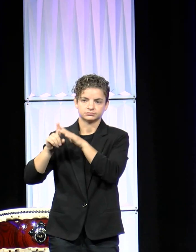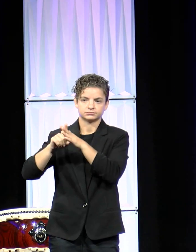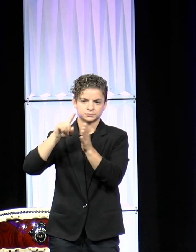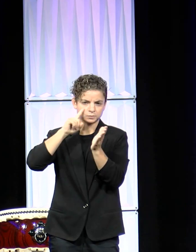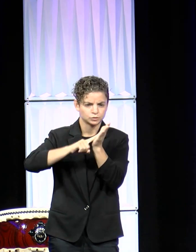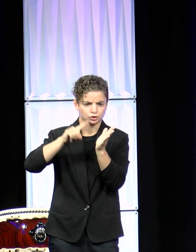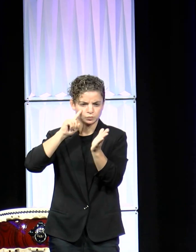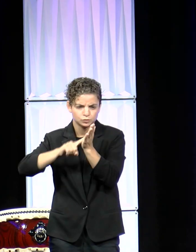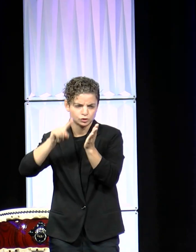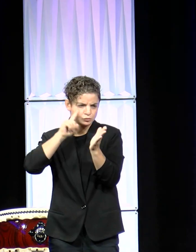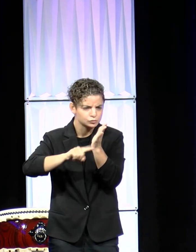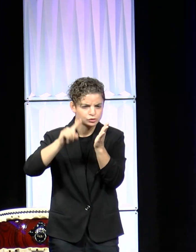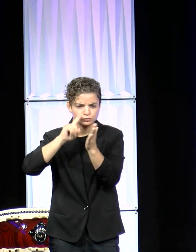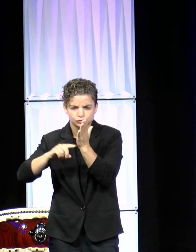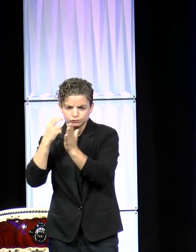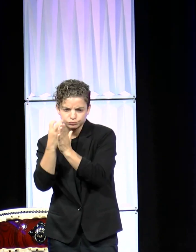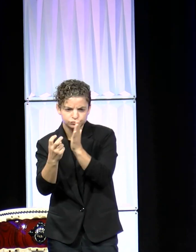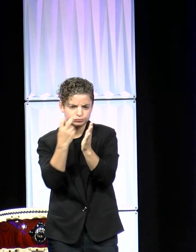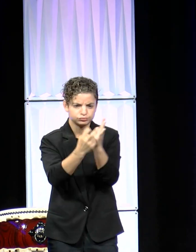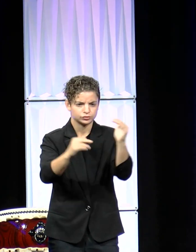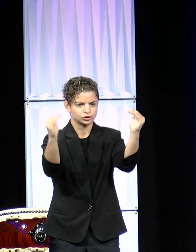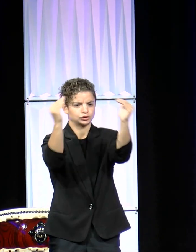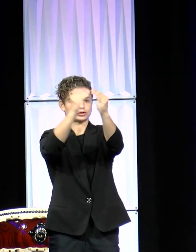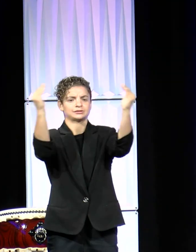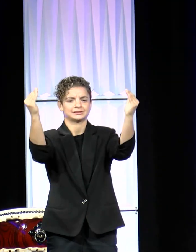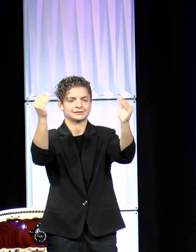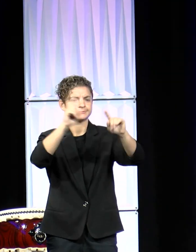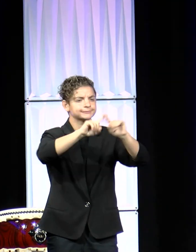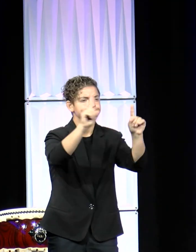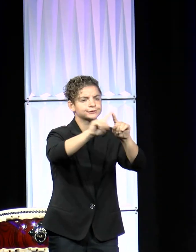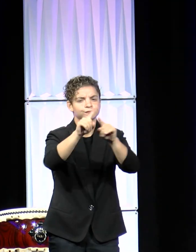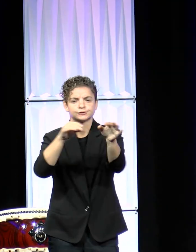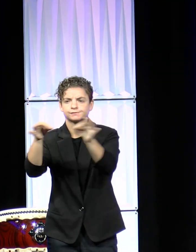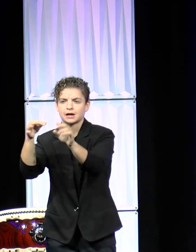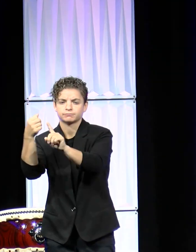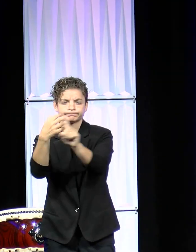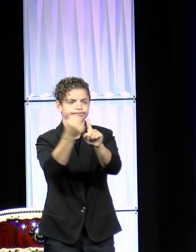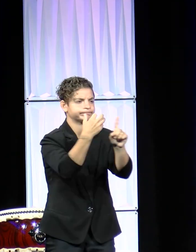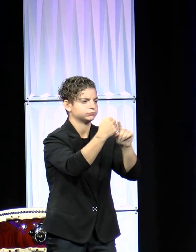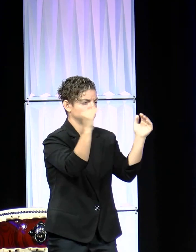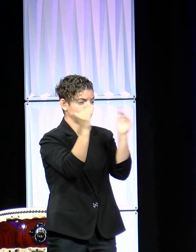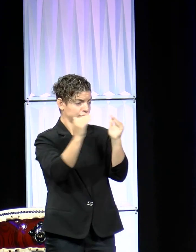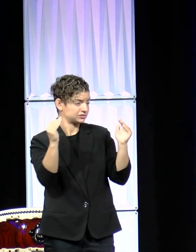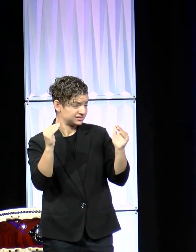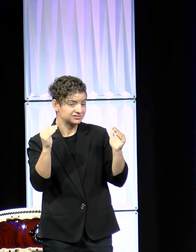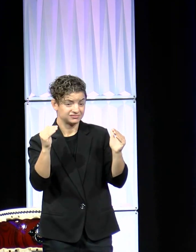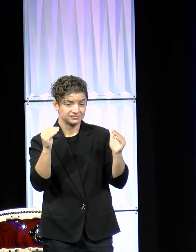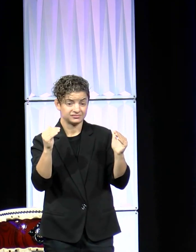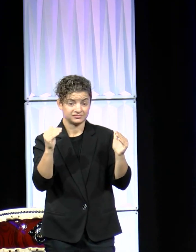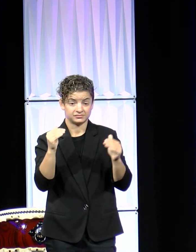various definitions. One of those projects is looking at a belief in a just world.